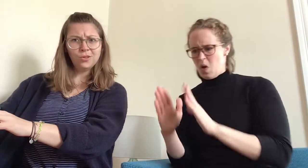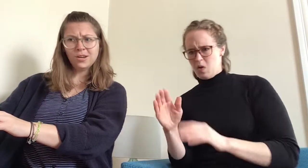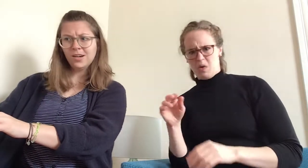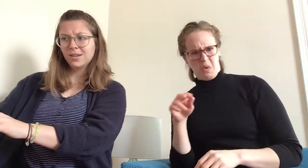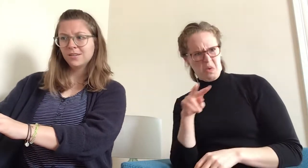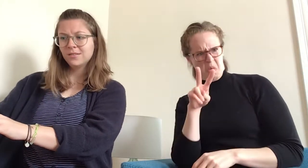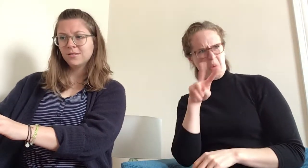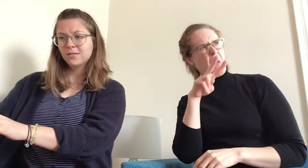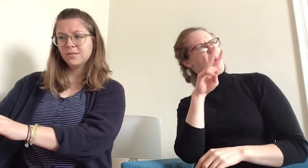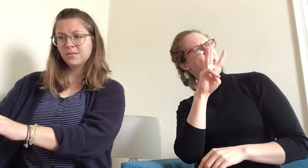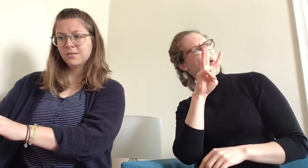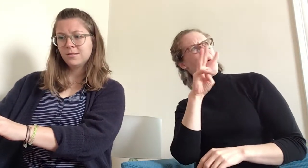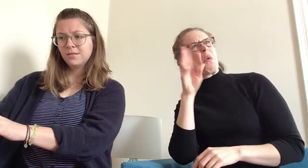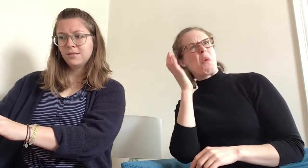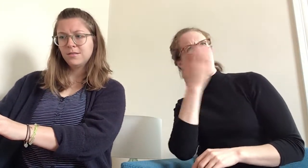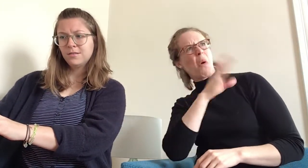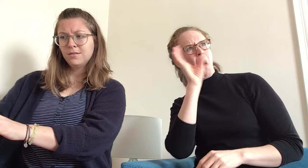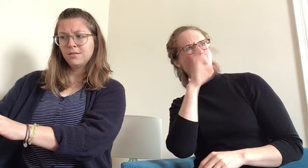Peculiar.